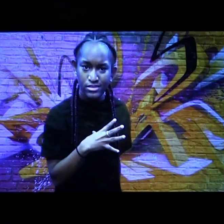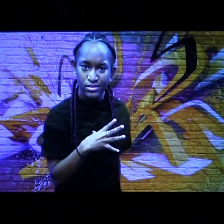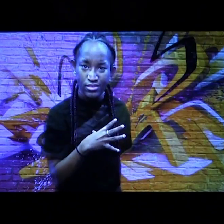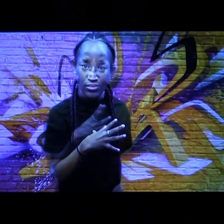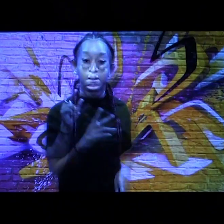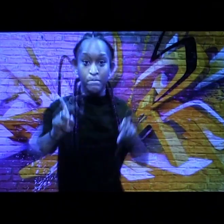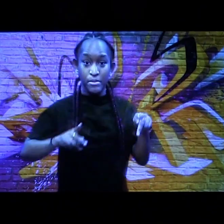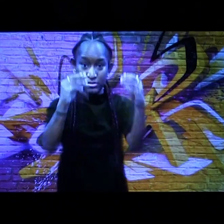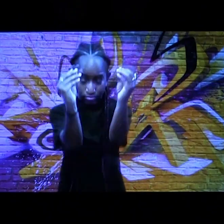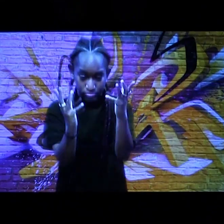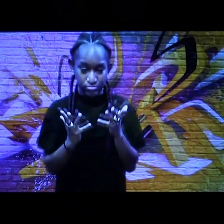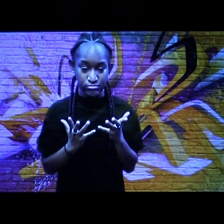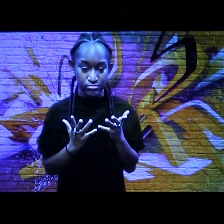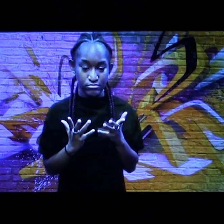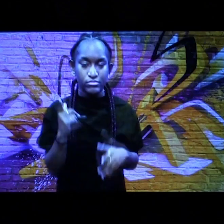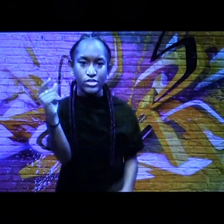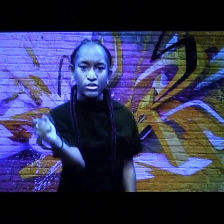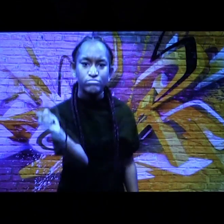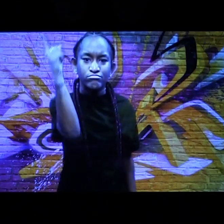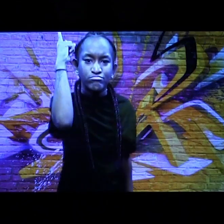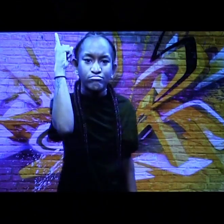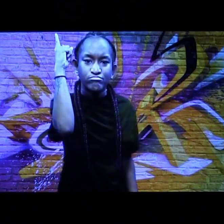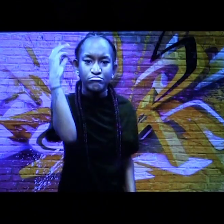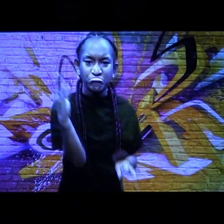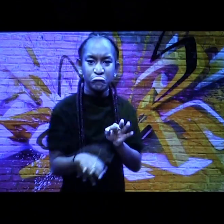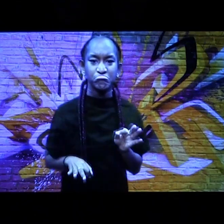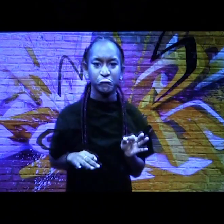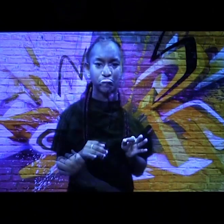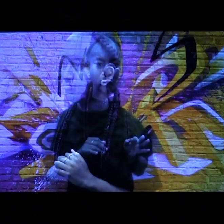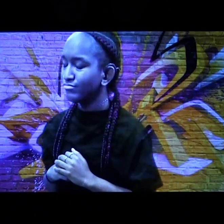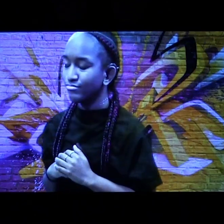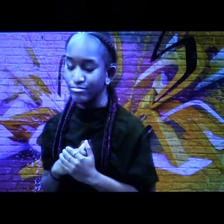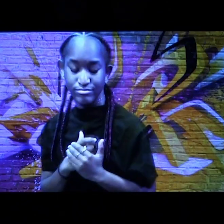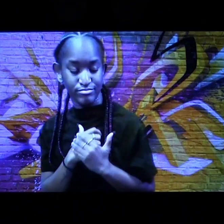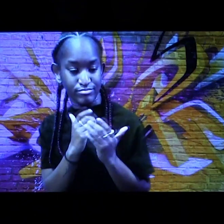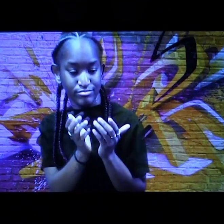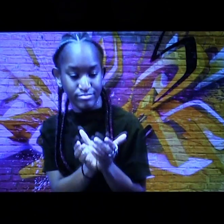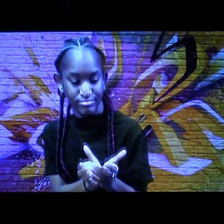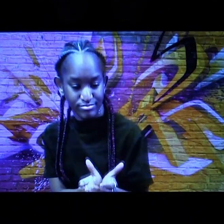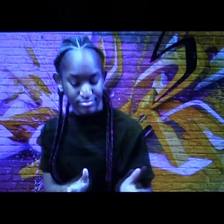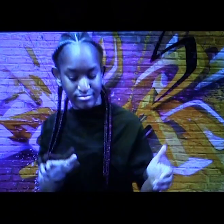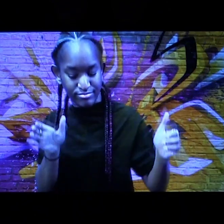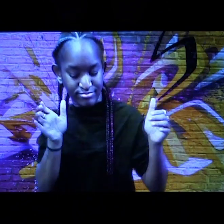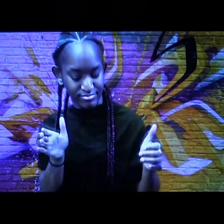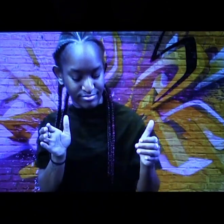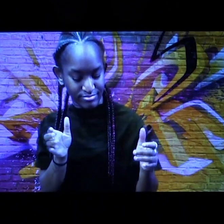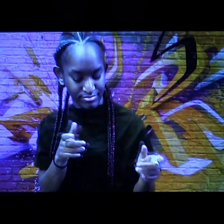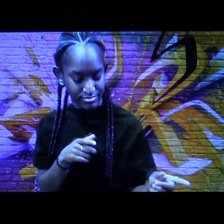deaf female is. People tell me they know the deal behind all the deals. Just a simple solution.